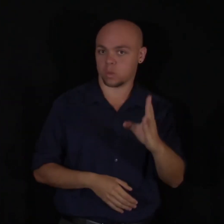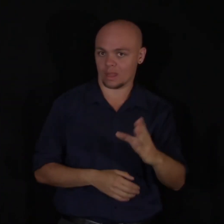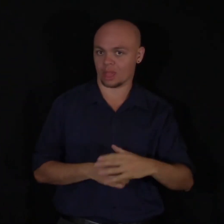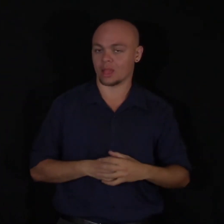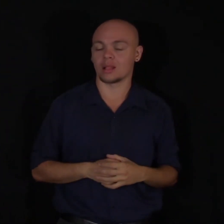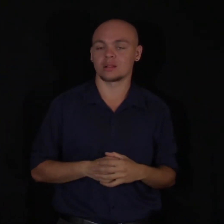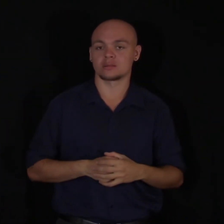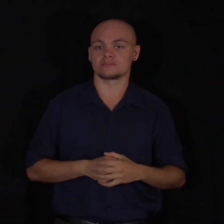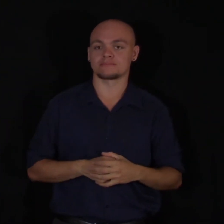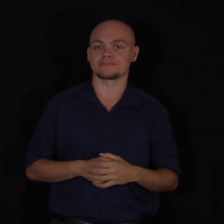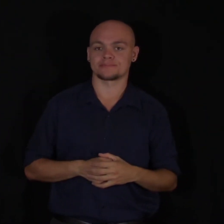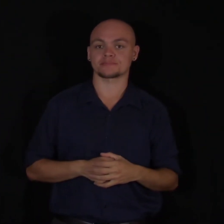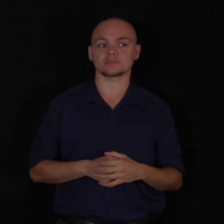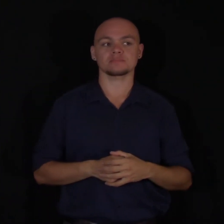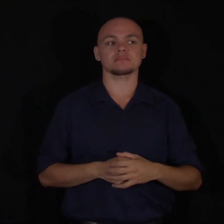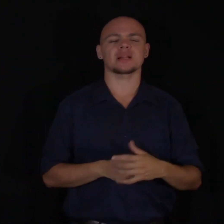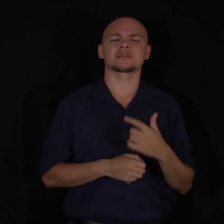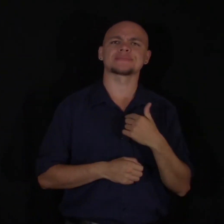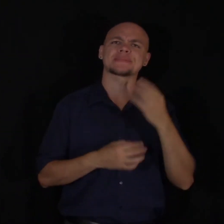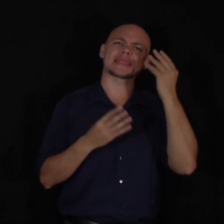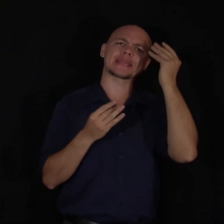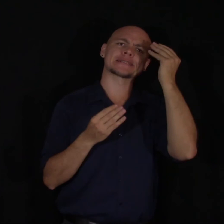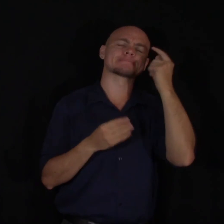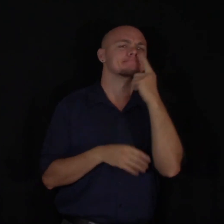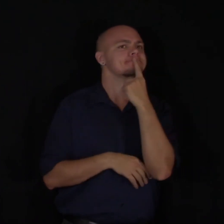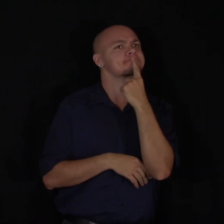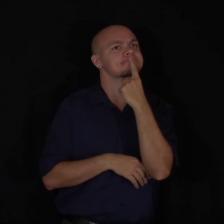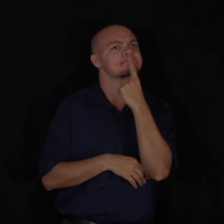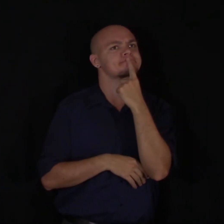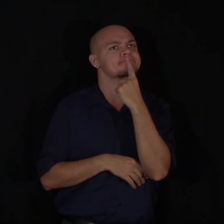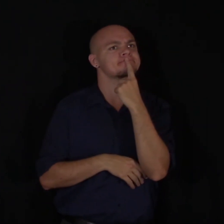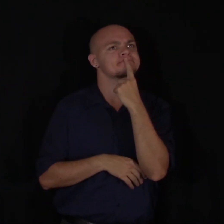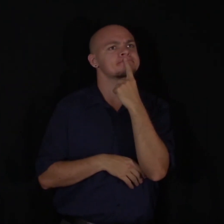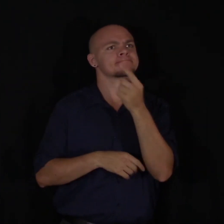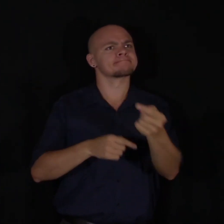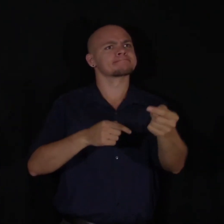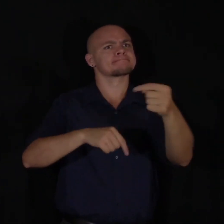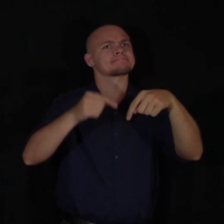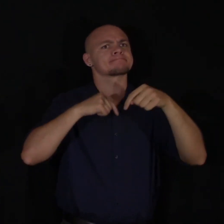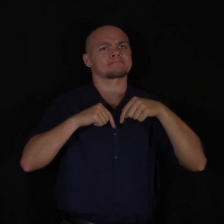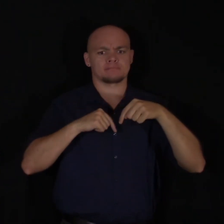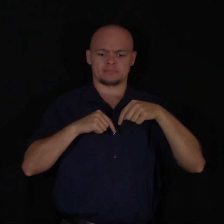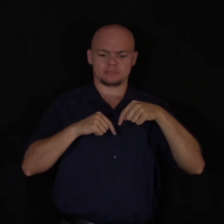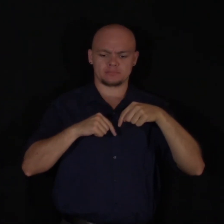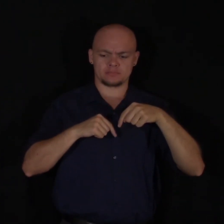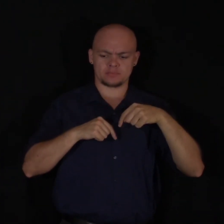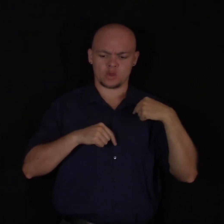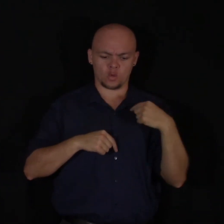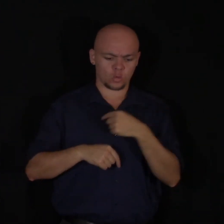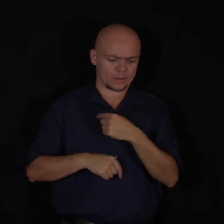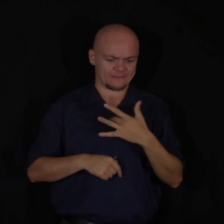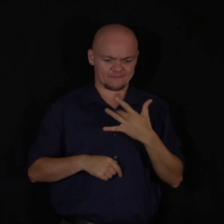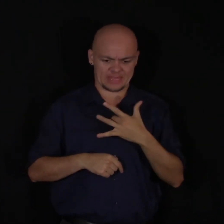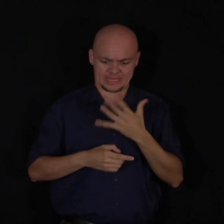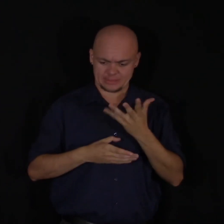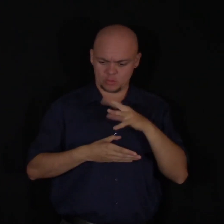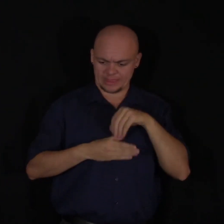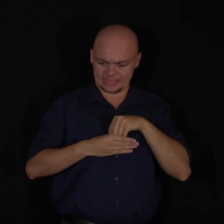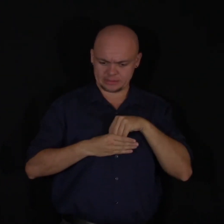So I started to think, well, how do we find our way back to being open to what we feel